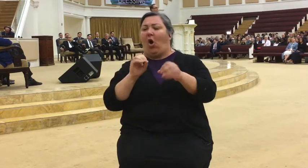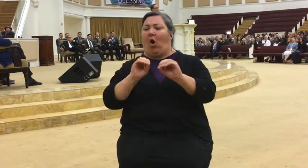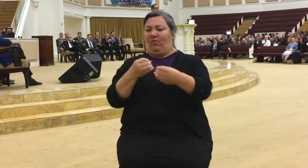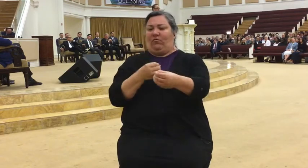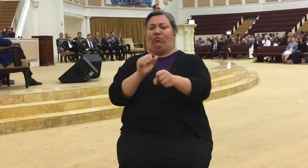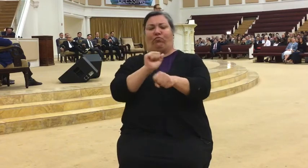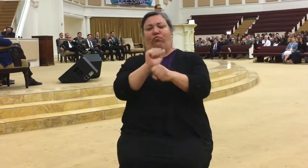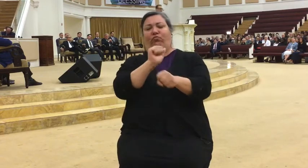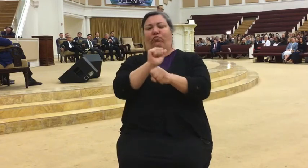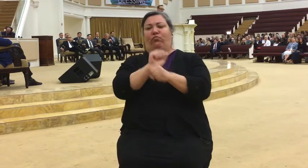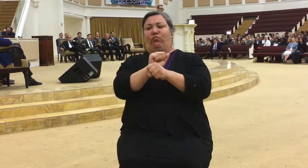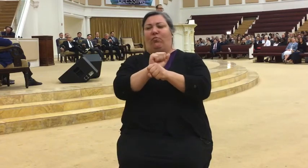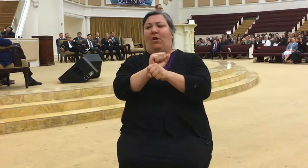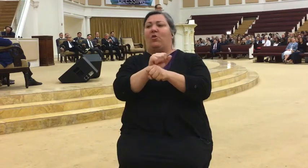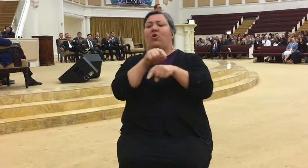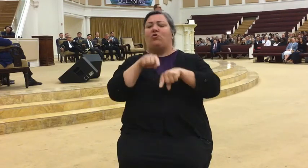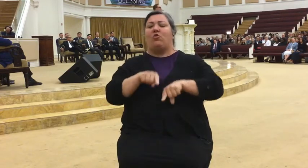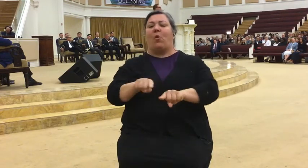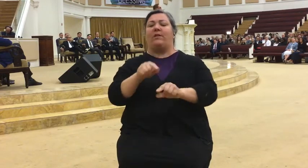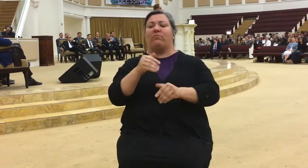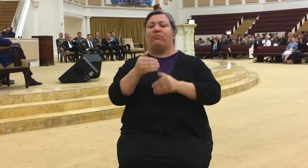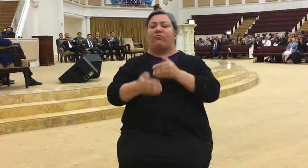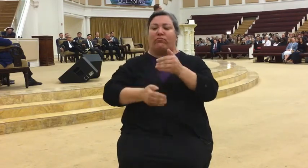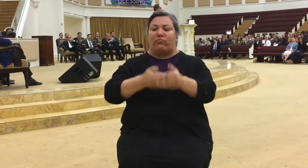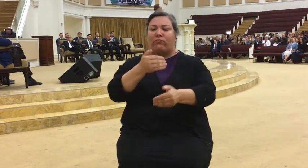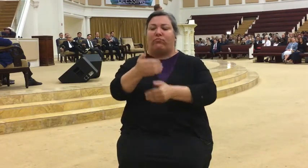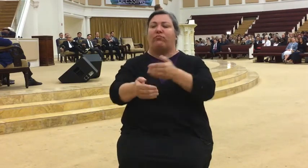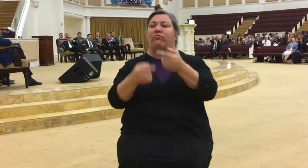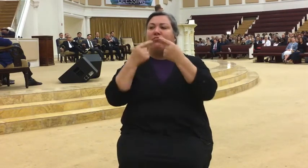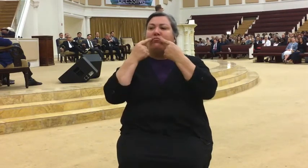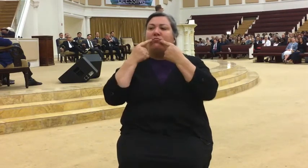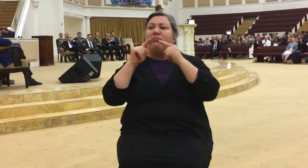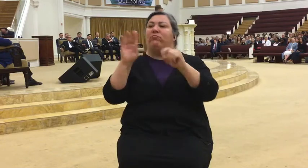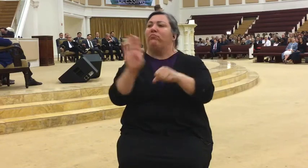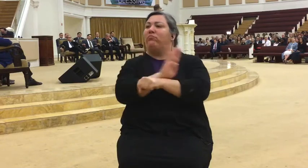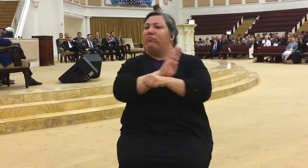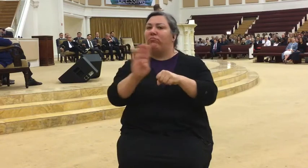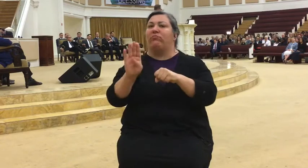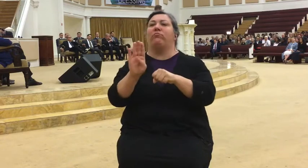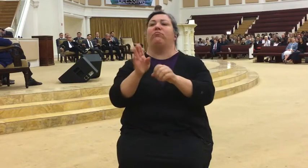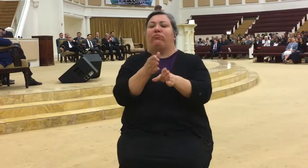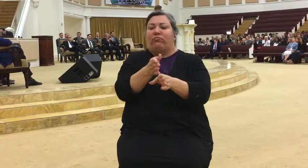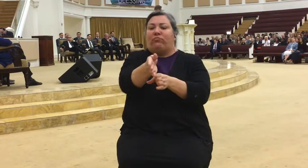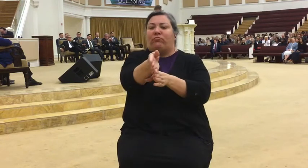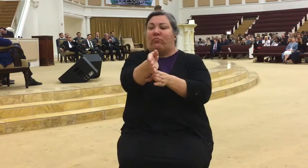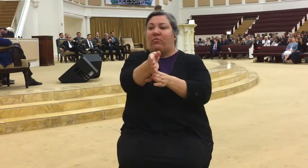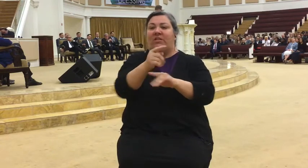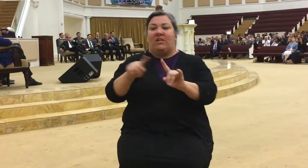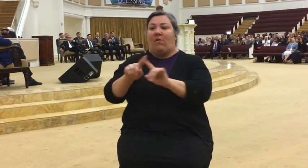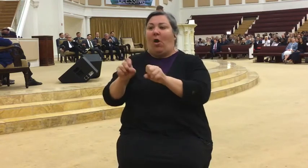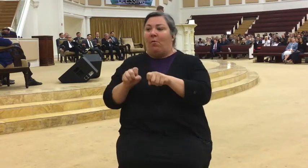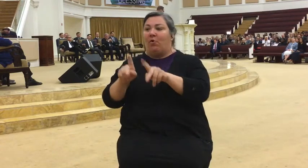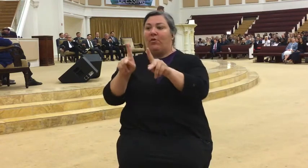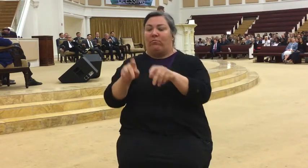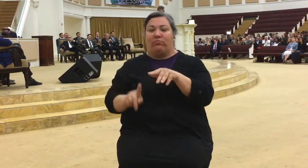of success in business and a future career with opportunities presenting themselves.